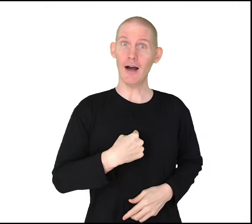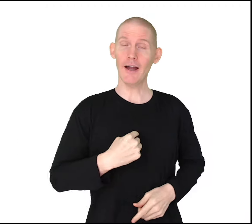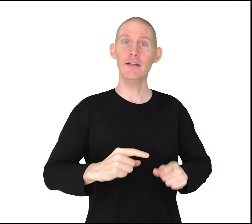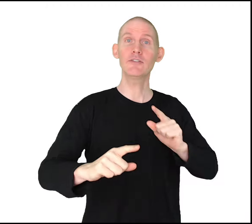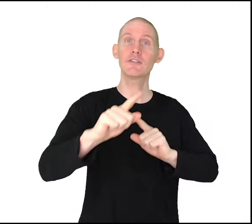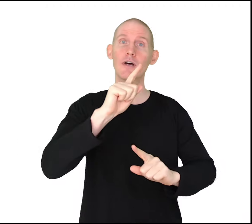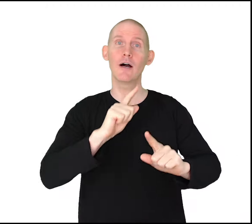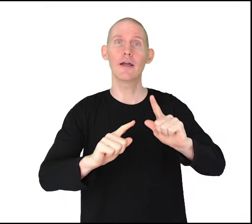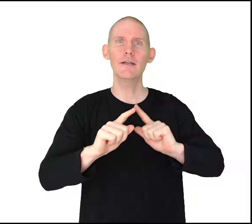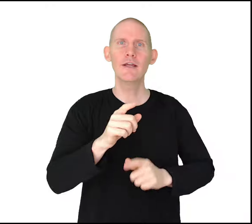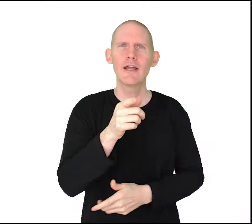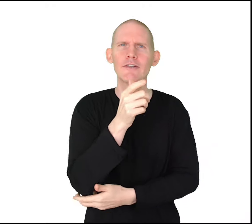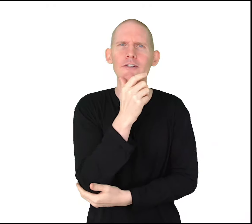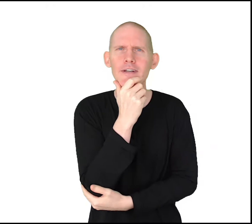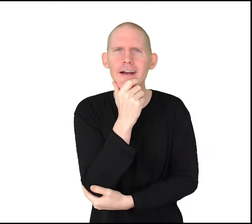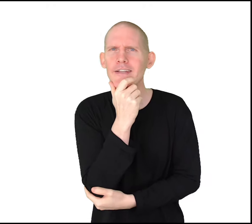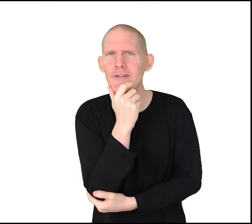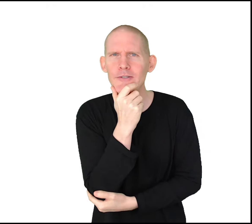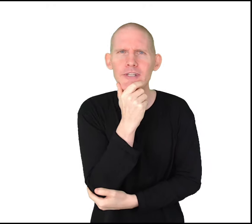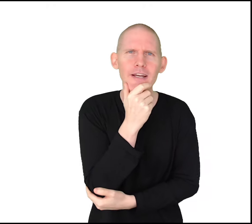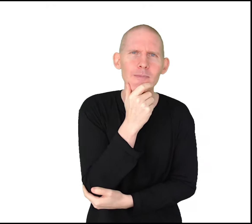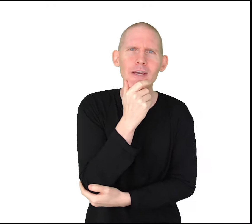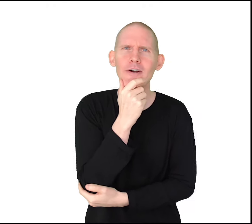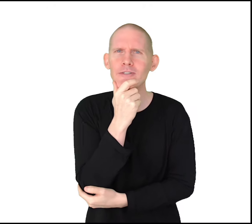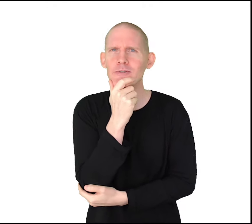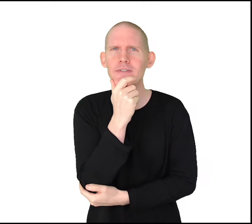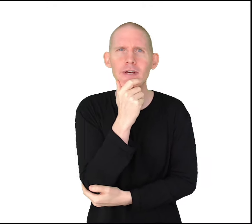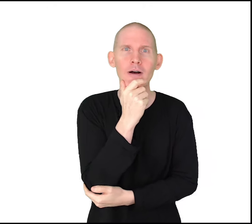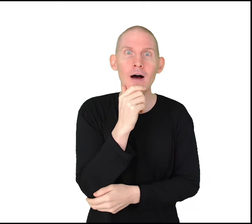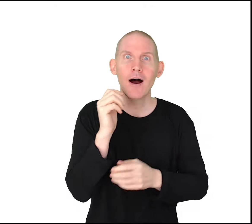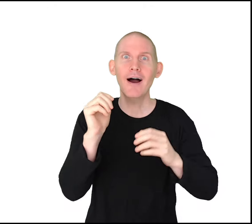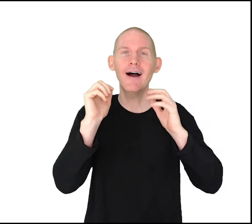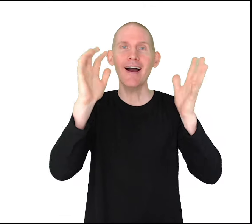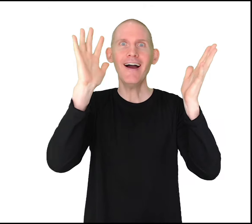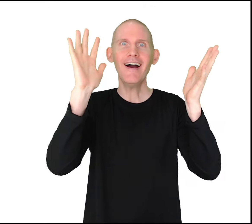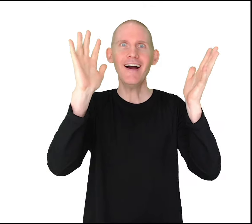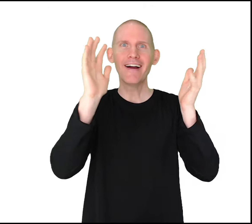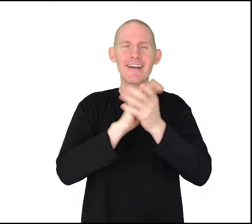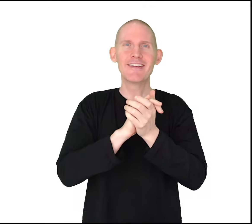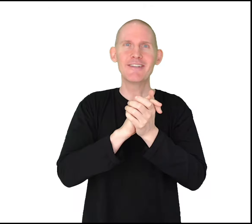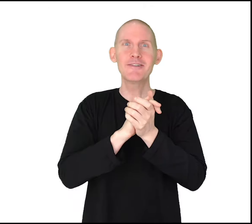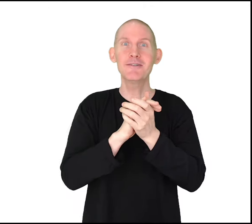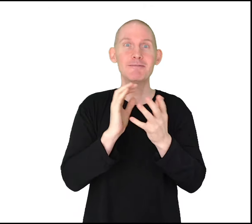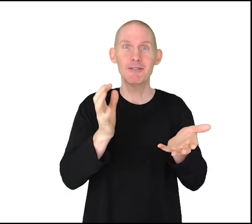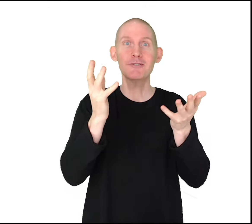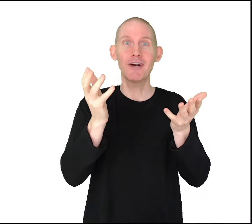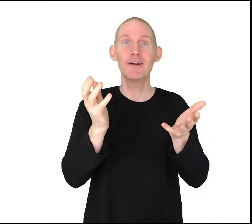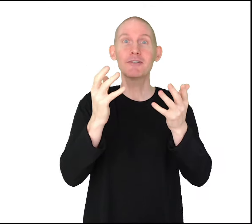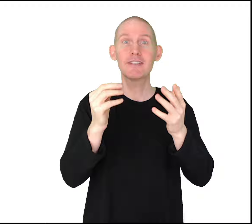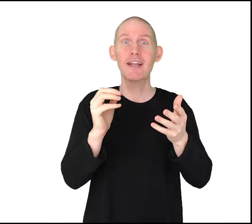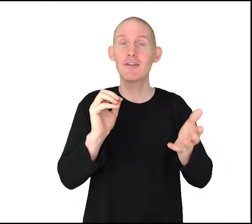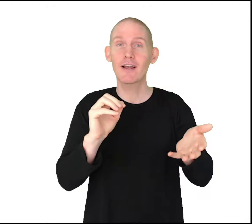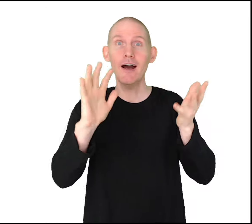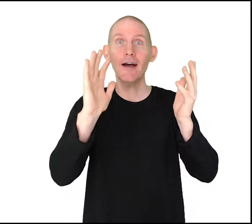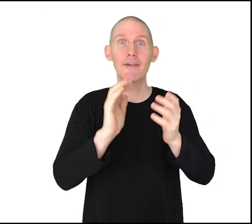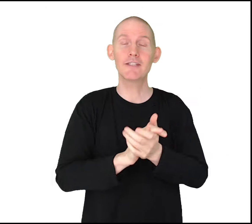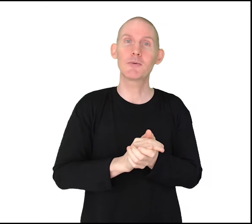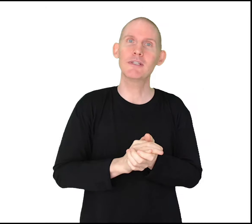I sign, and you're kind of, checking me out. He's doing something. You try to understand. You're like, that's what he's